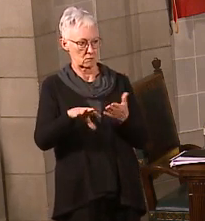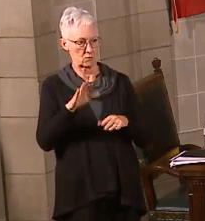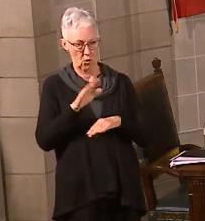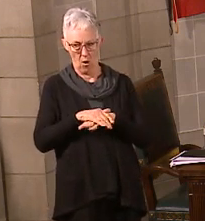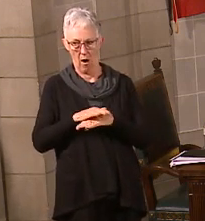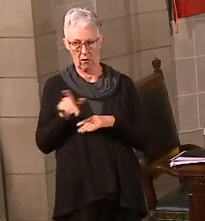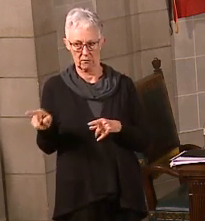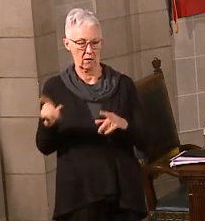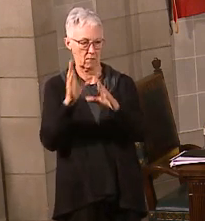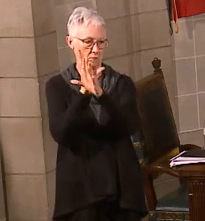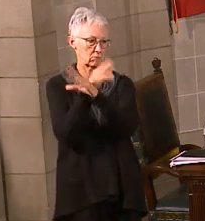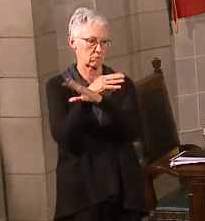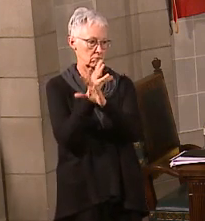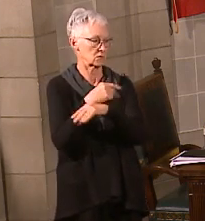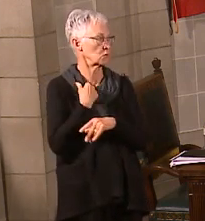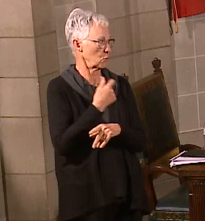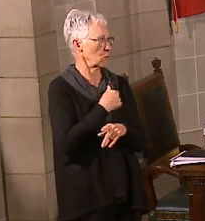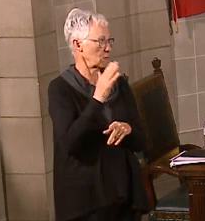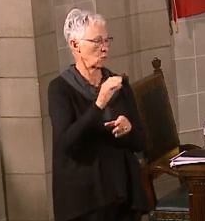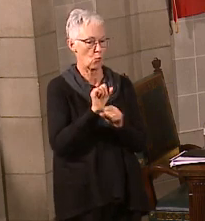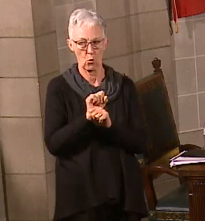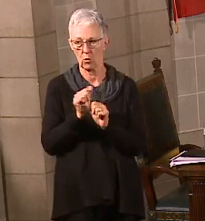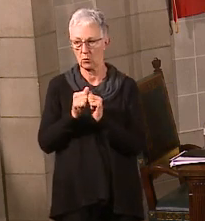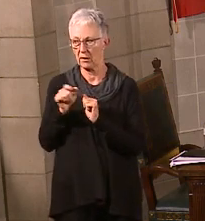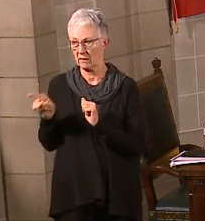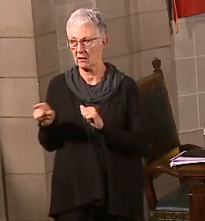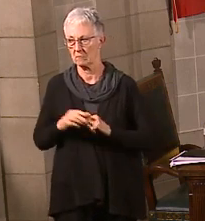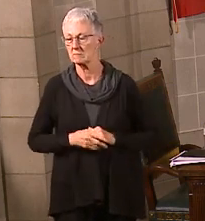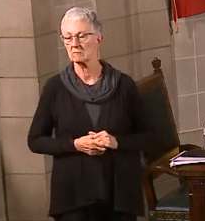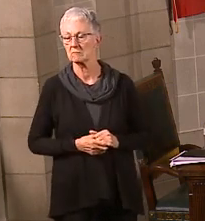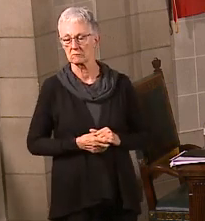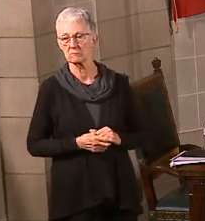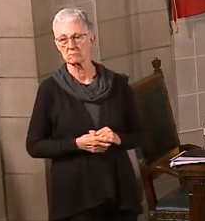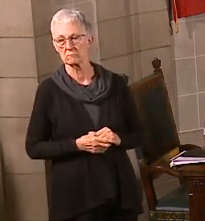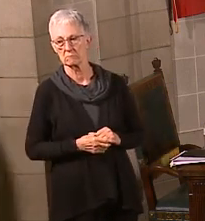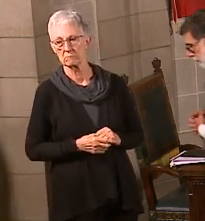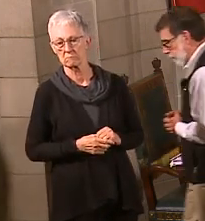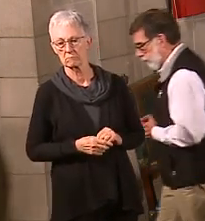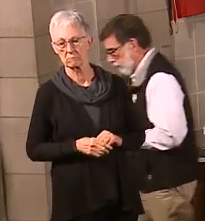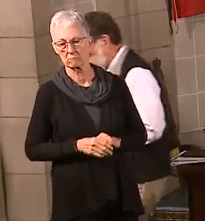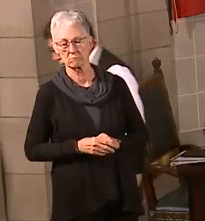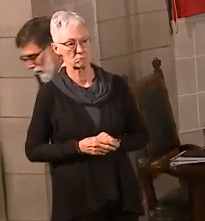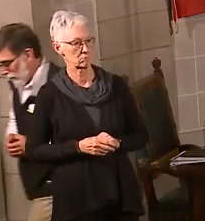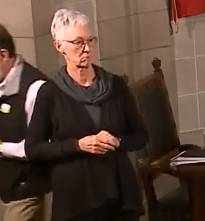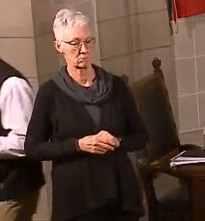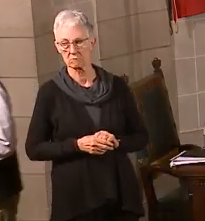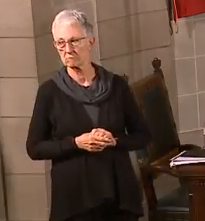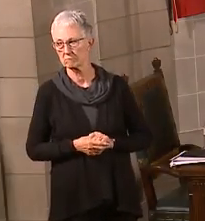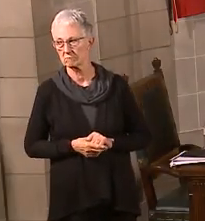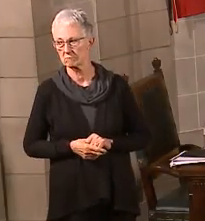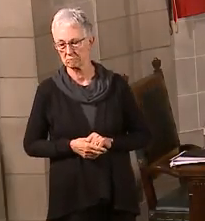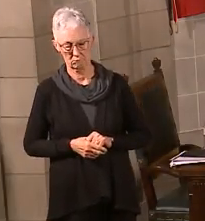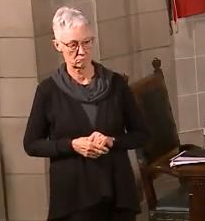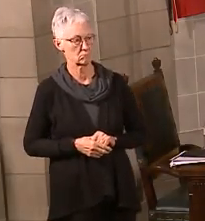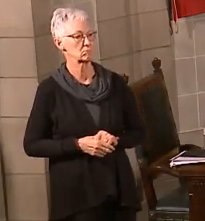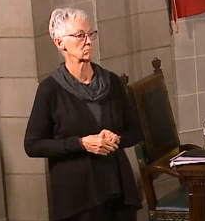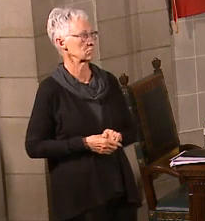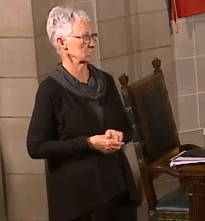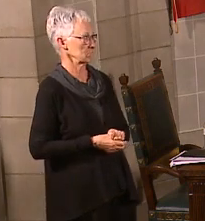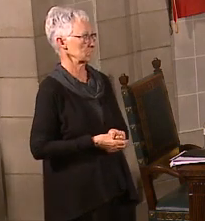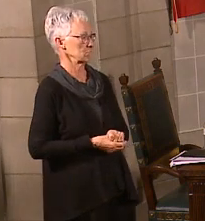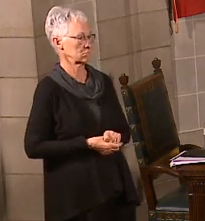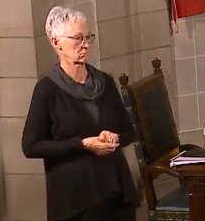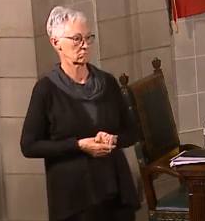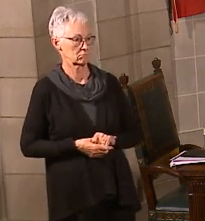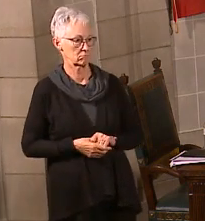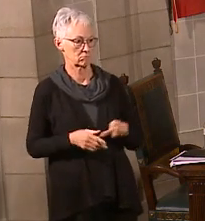with those teachers to the best of our ability. Thank you, Taylor. Thank you, John. Okay, so those are the questions we